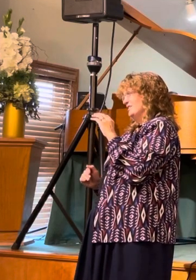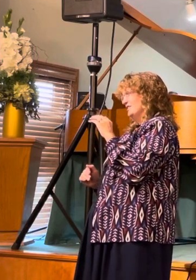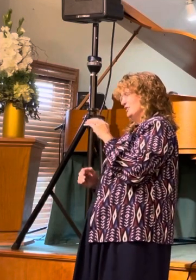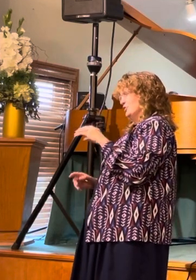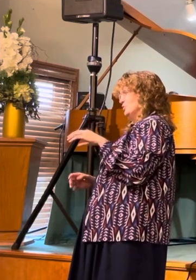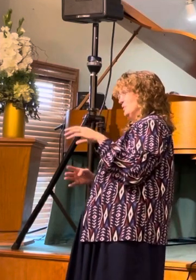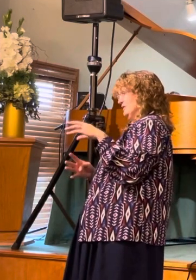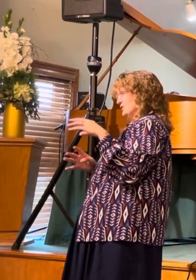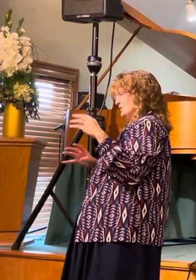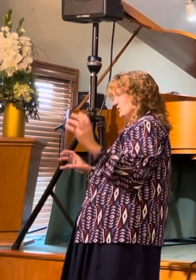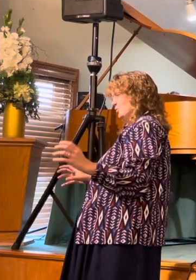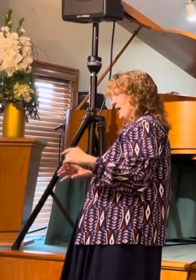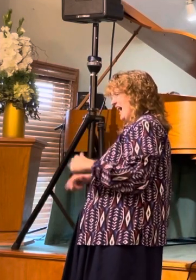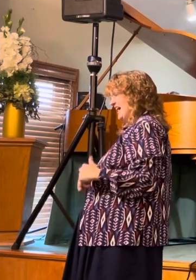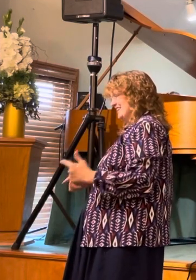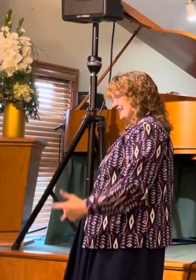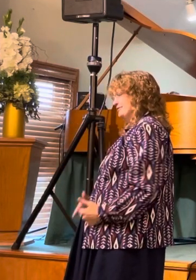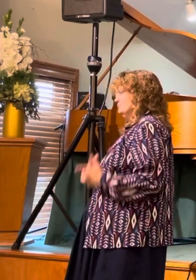to?